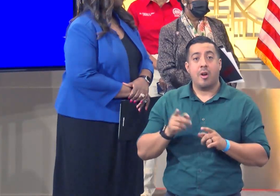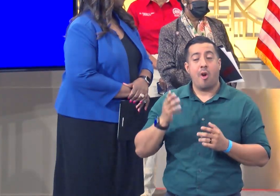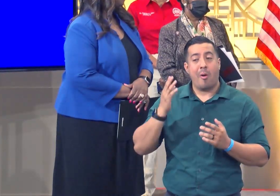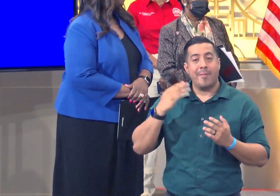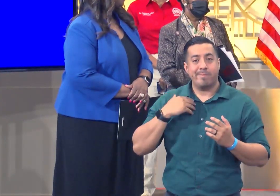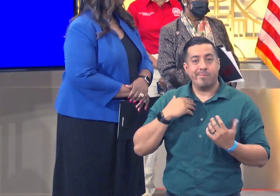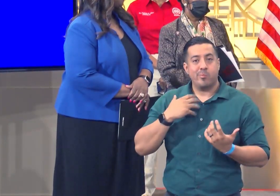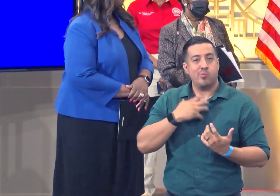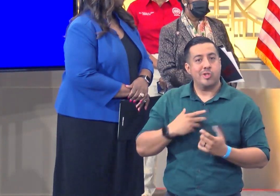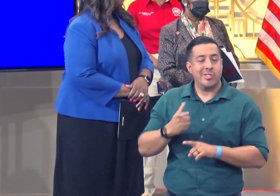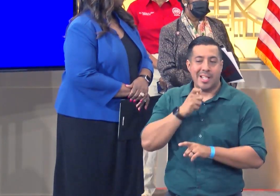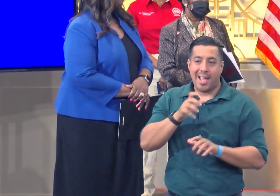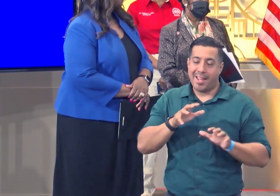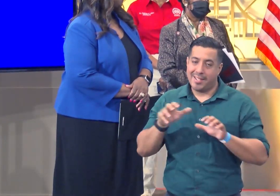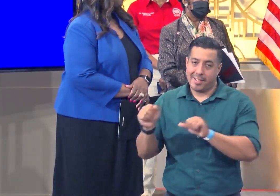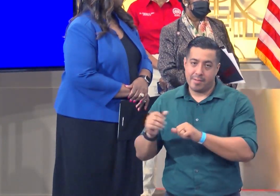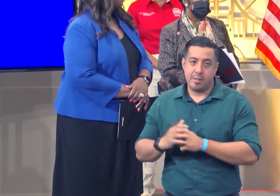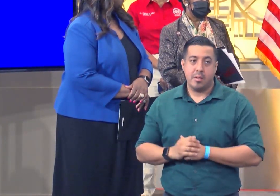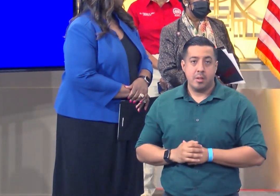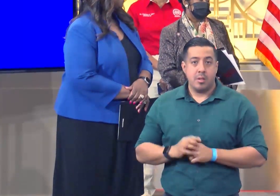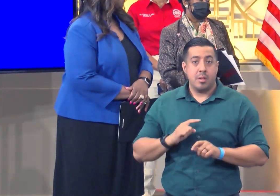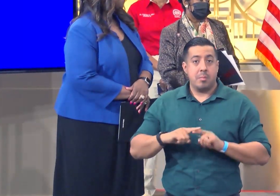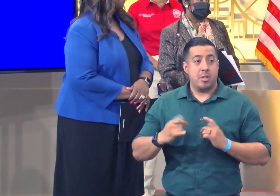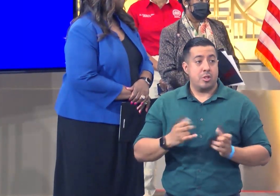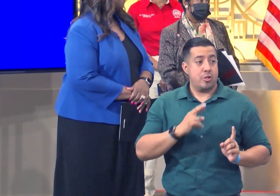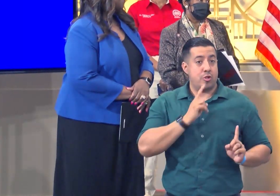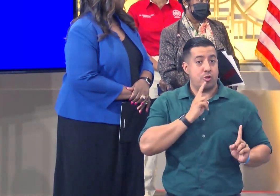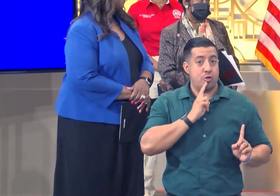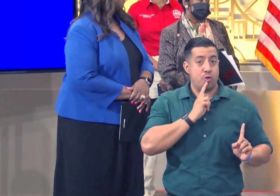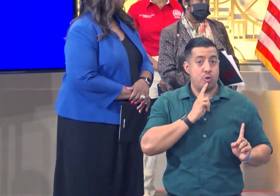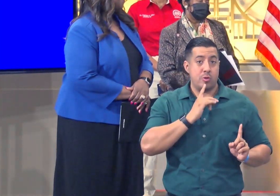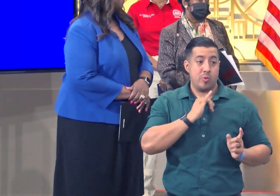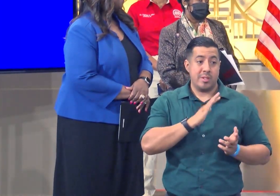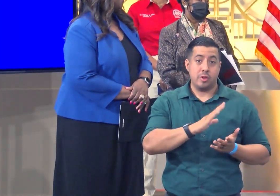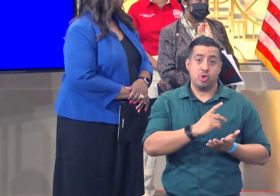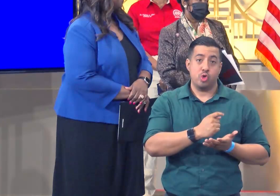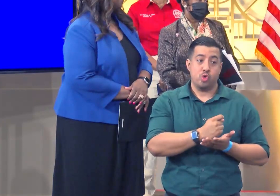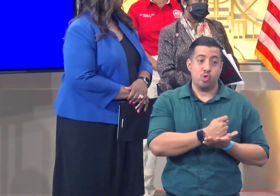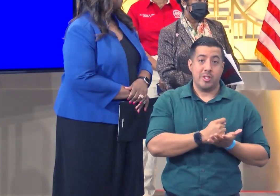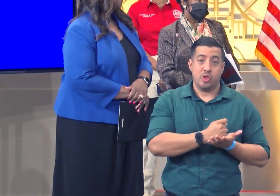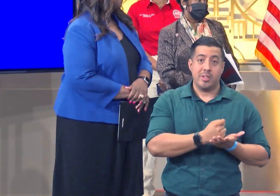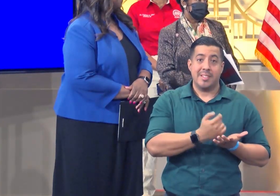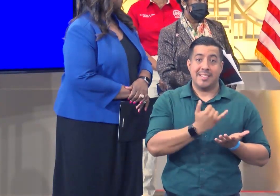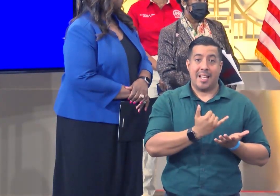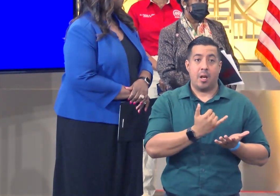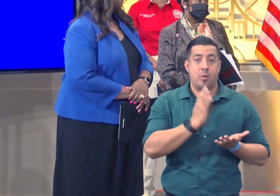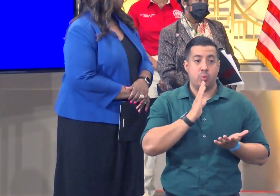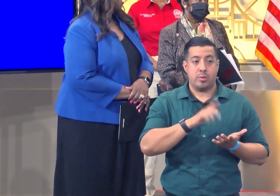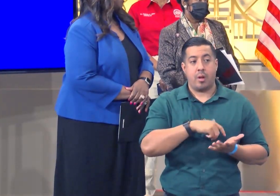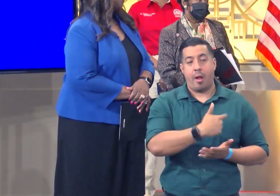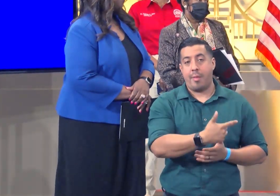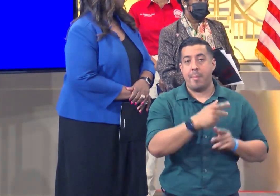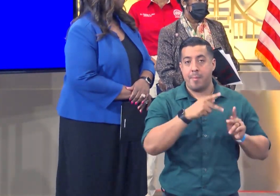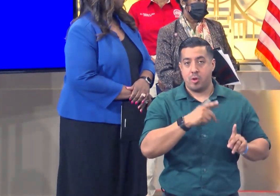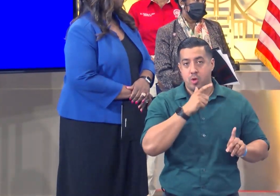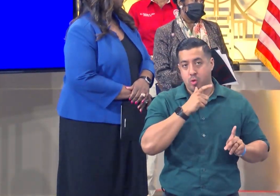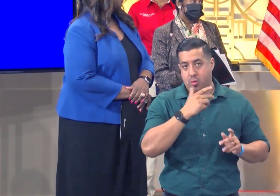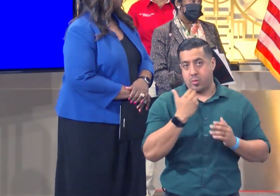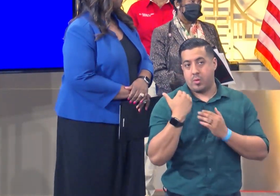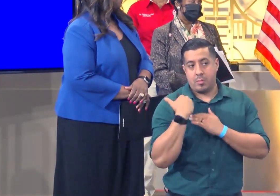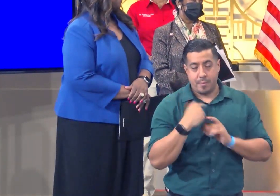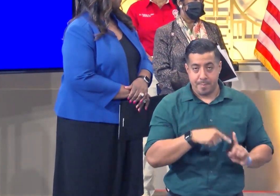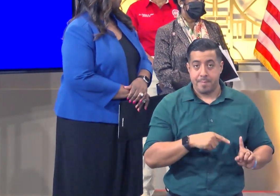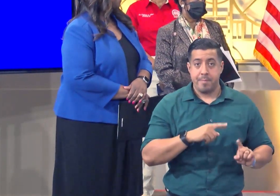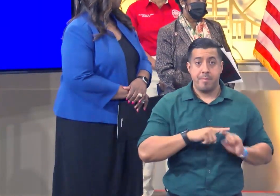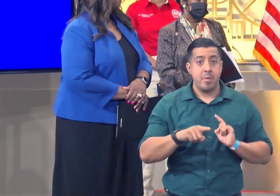leaving. Mm-hmm. But Houston's treasure will now be someone else's gain. Mm-hmm. But that